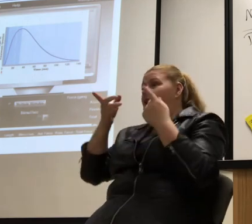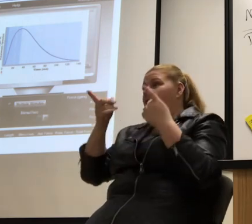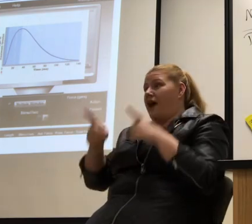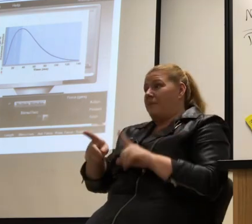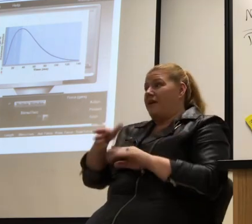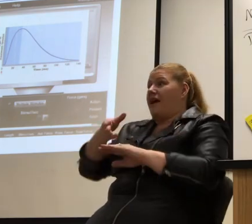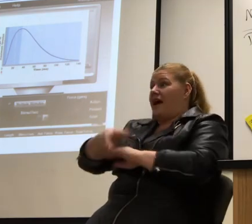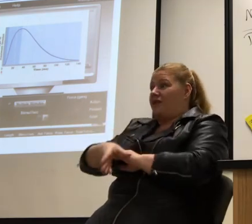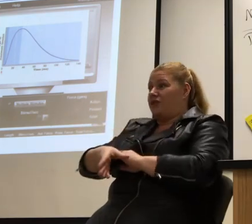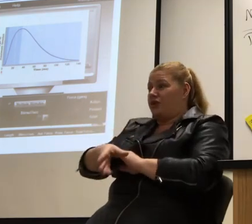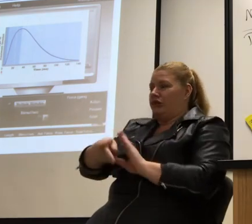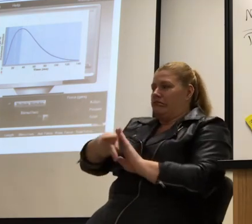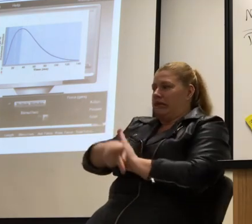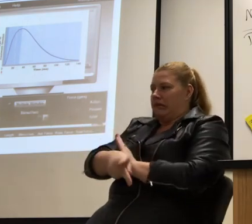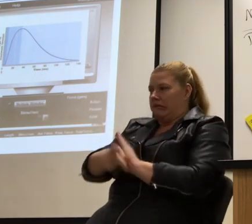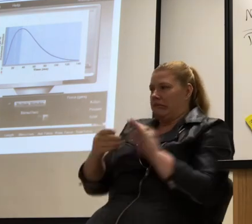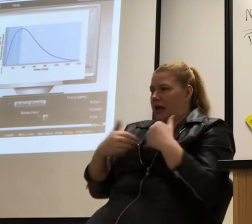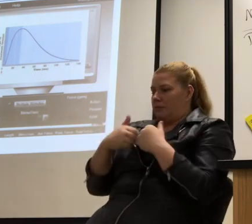muscle from the body.